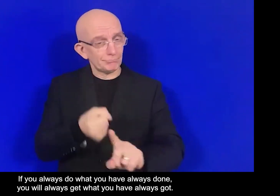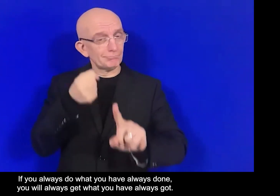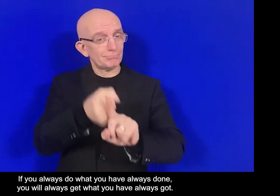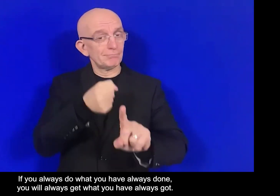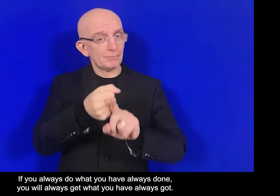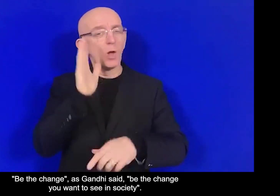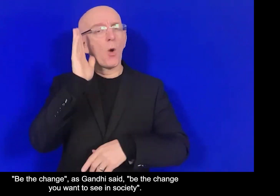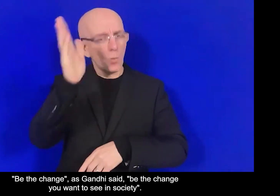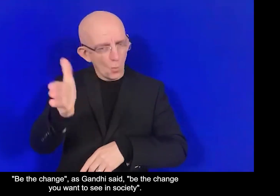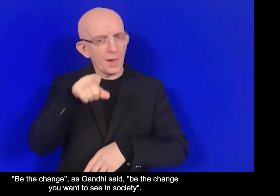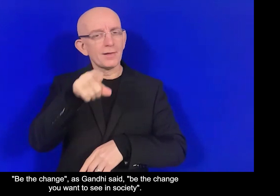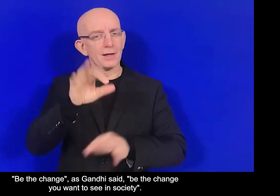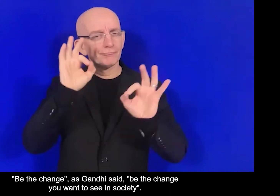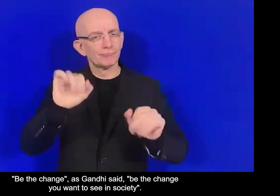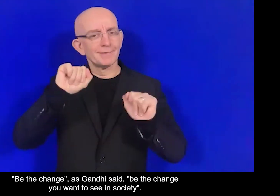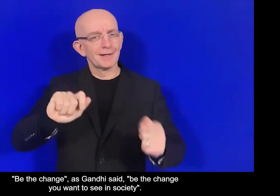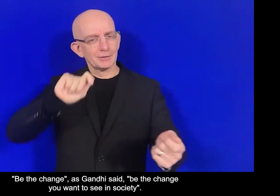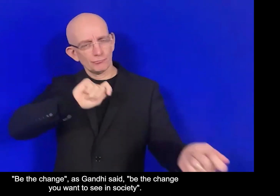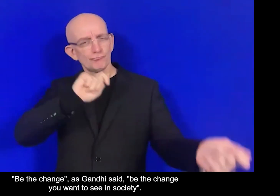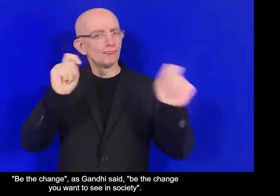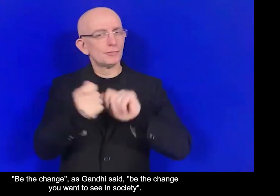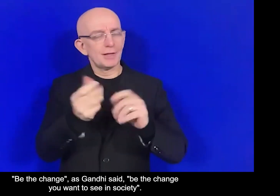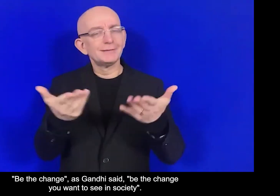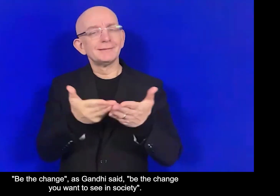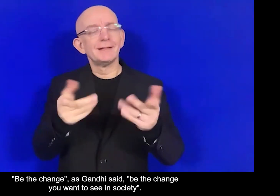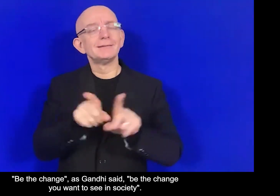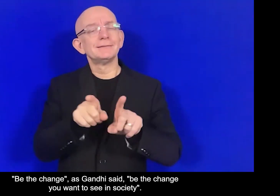always got. Be the change,